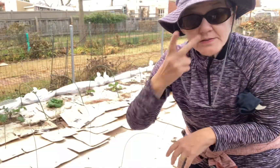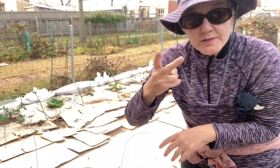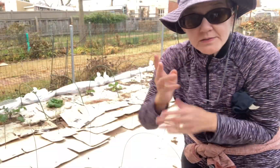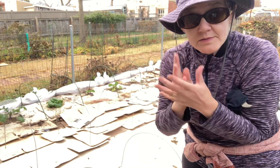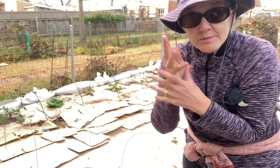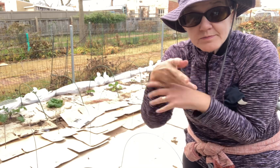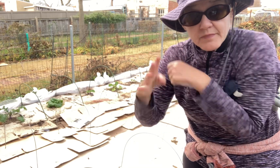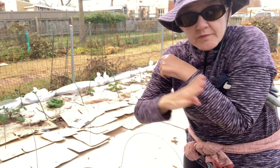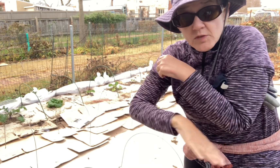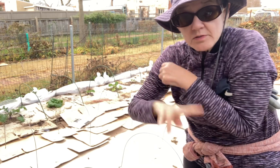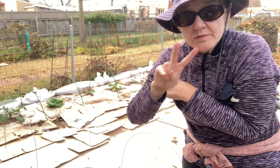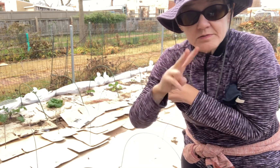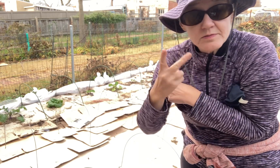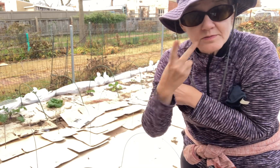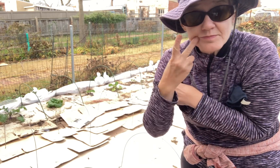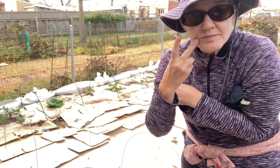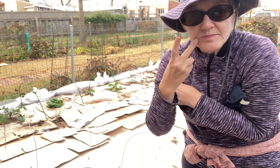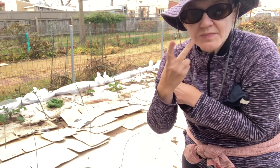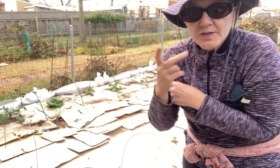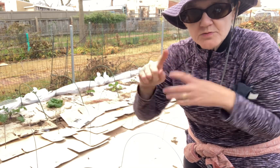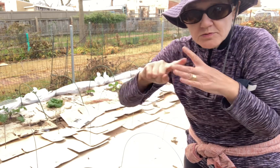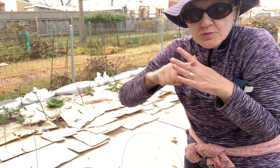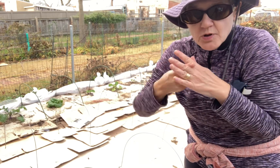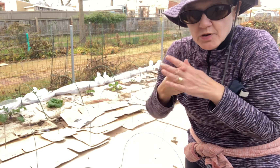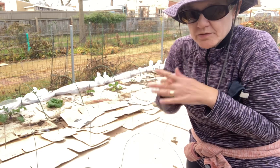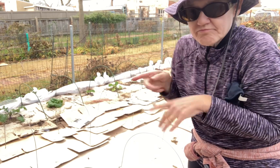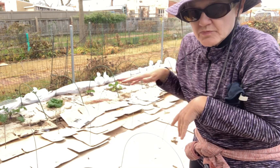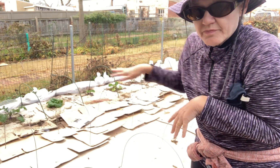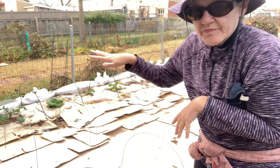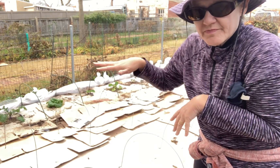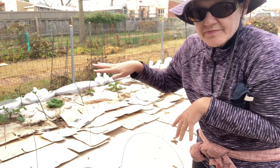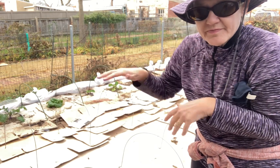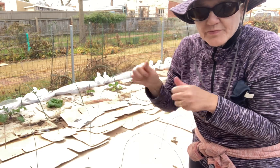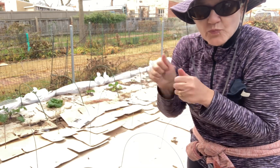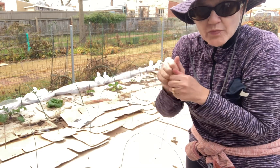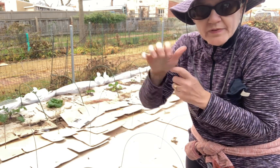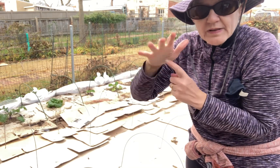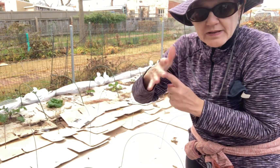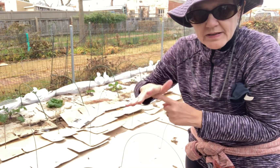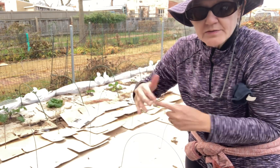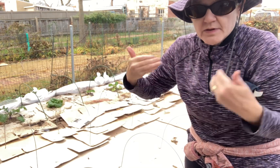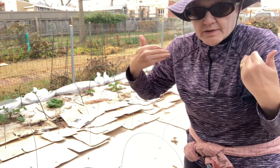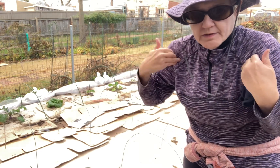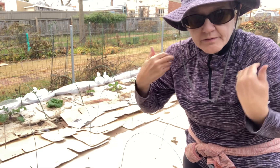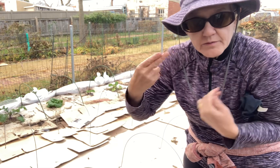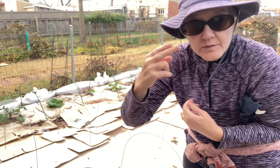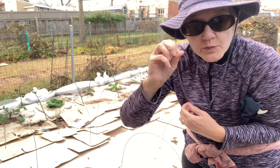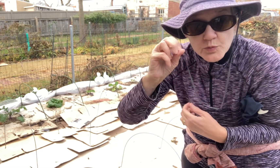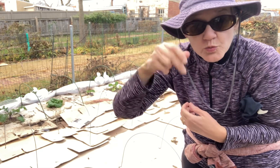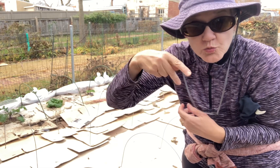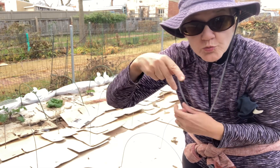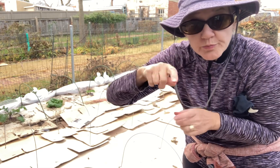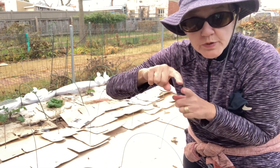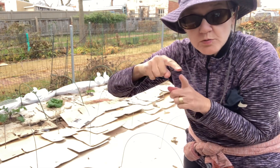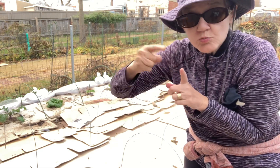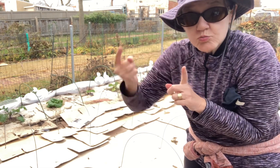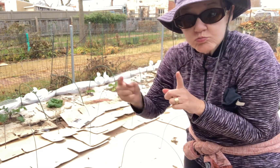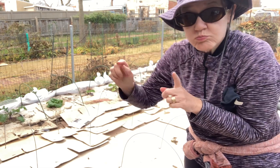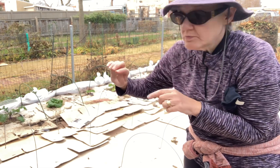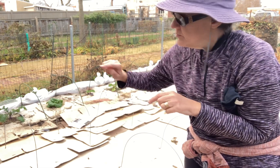Now we're going to work in this area. Now you see the fall veggies over there? We're going to start right there with some of the leaves. I've already set